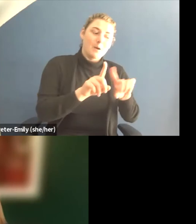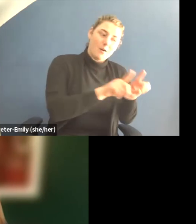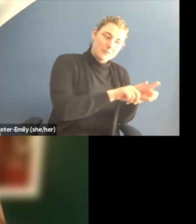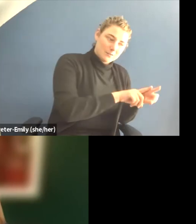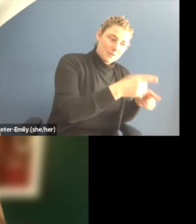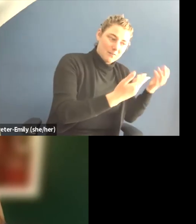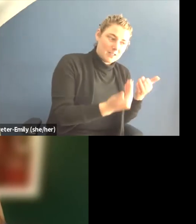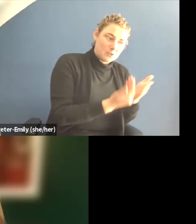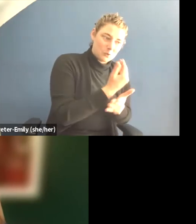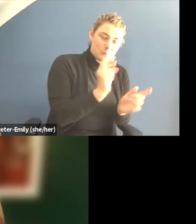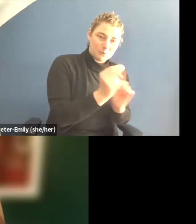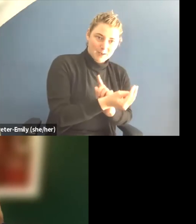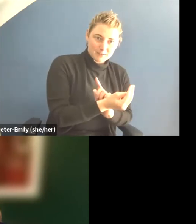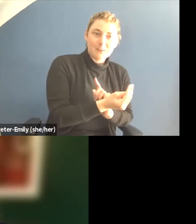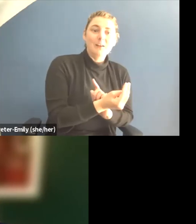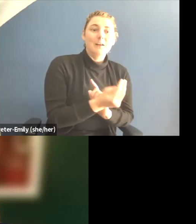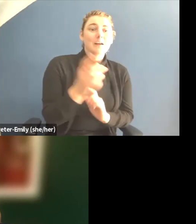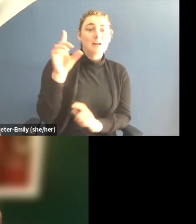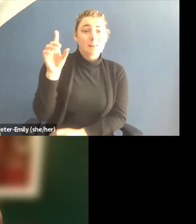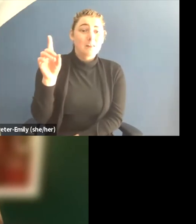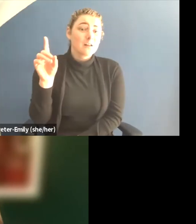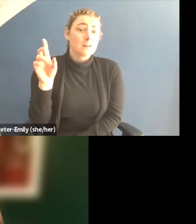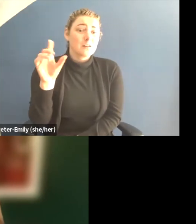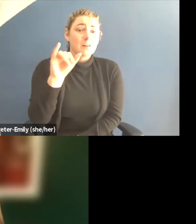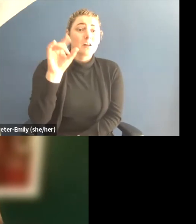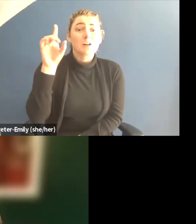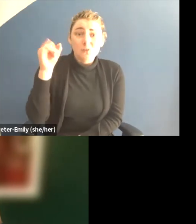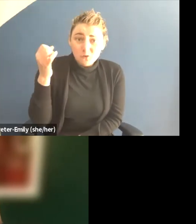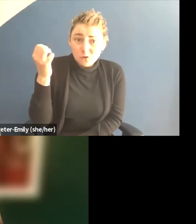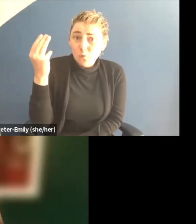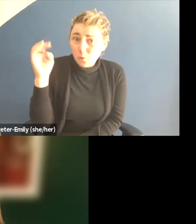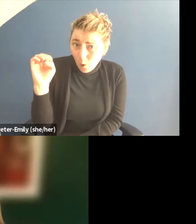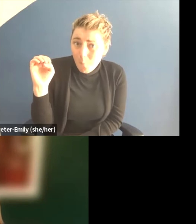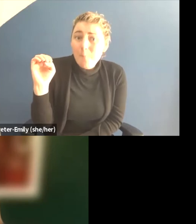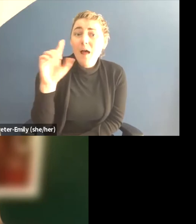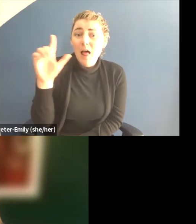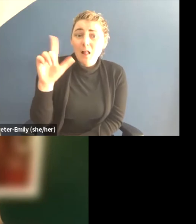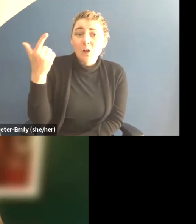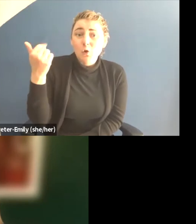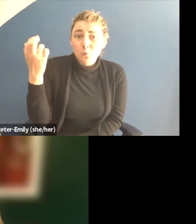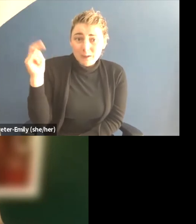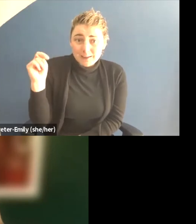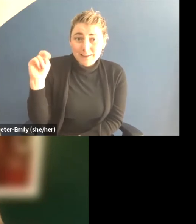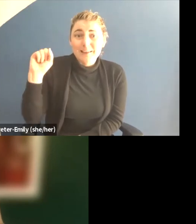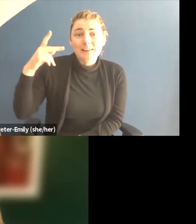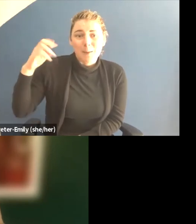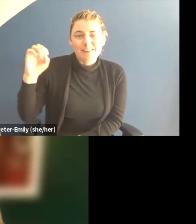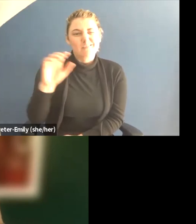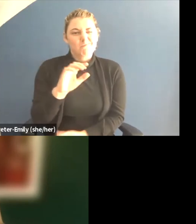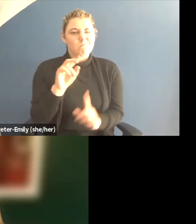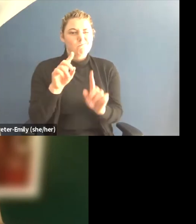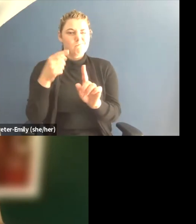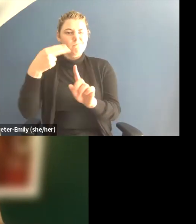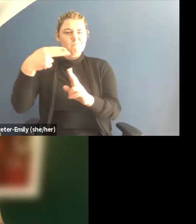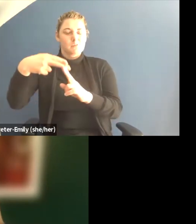of view. The Jerome L. Green Performance Space, AKA the Green Space. My vision for this space was that it